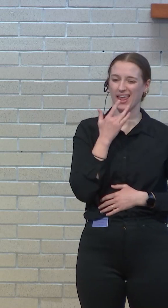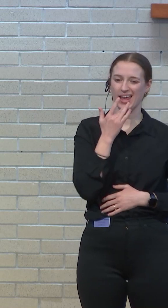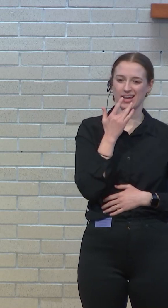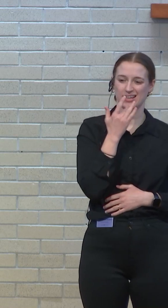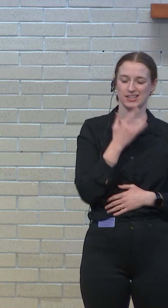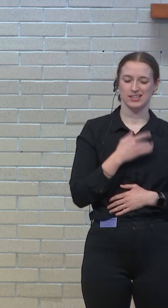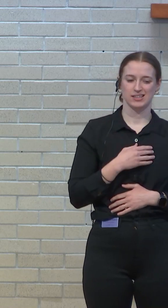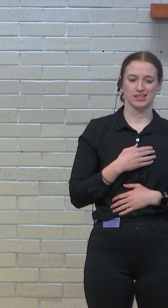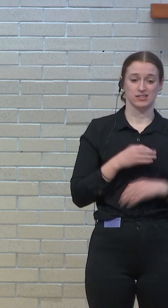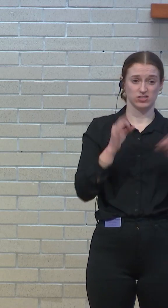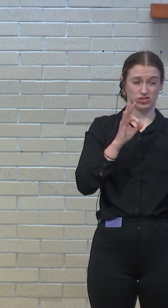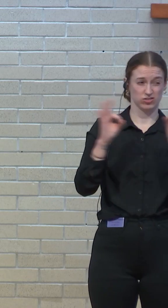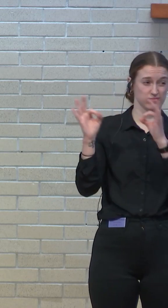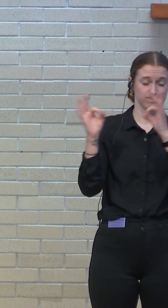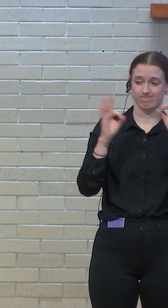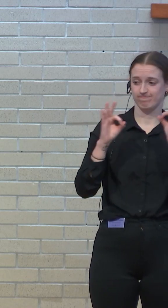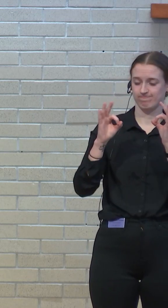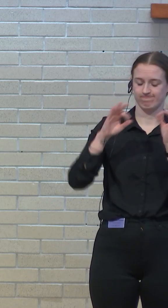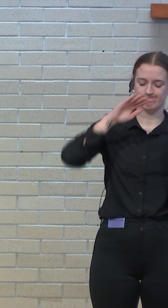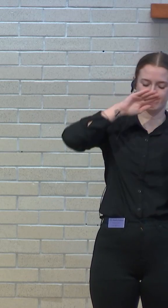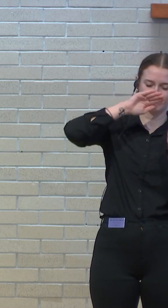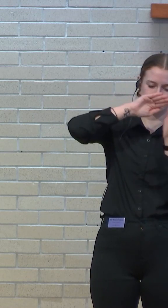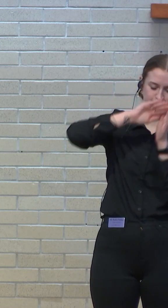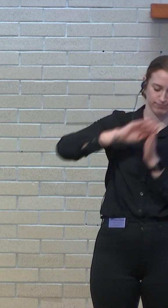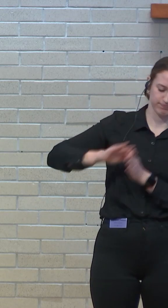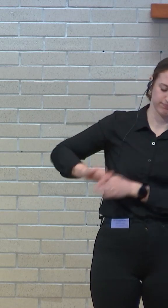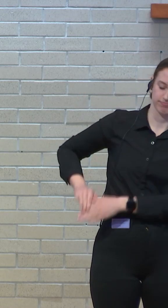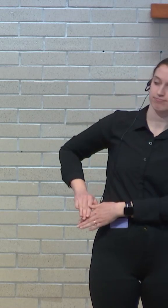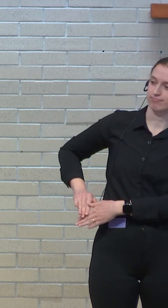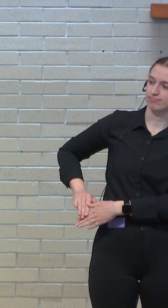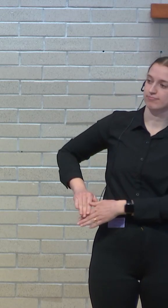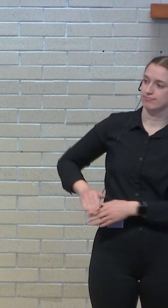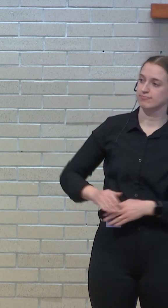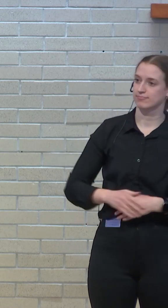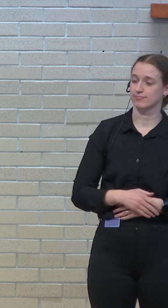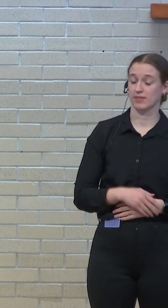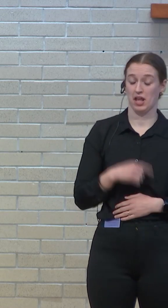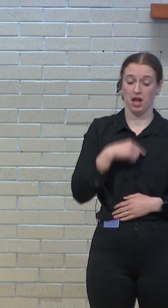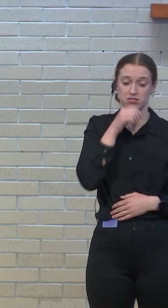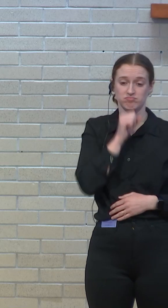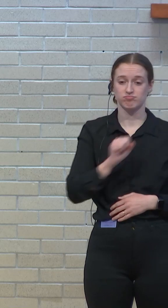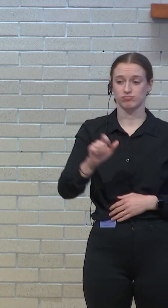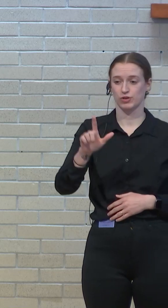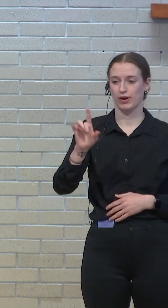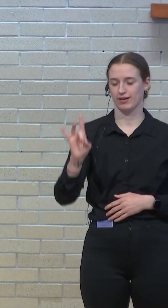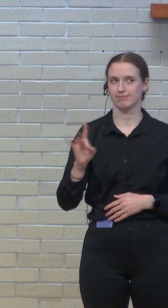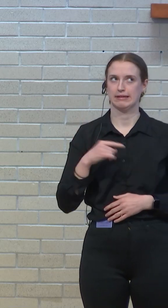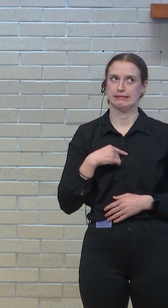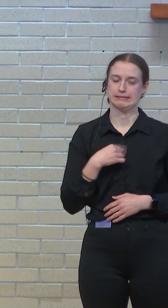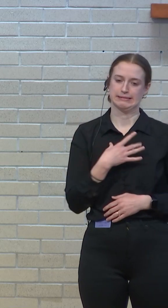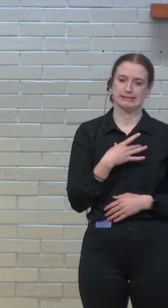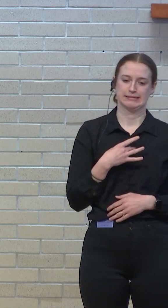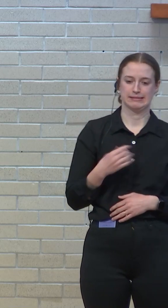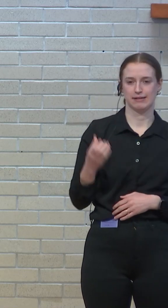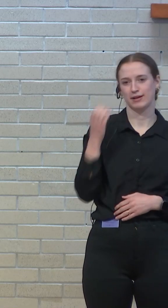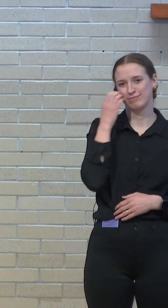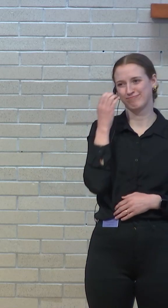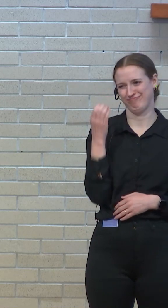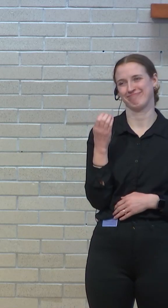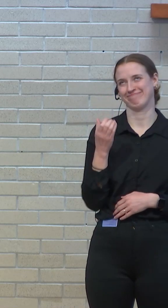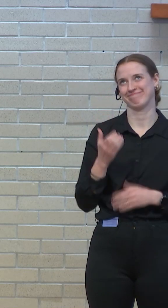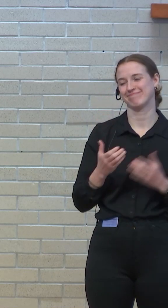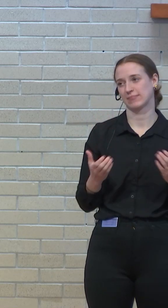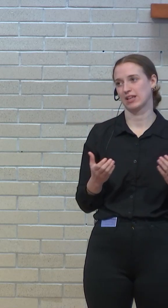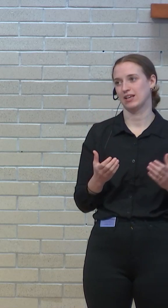every distraction. So I'm 28, so I still like my phone a lot. But try to